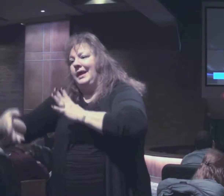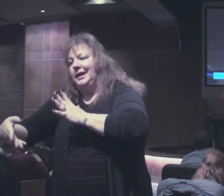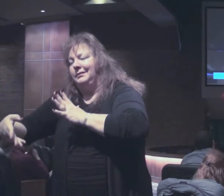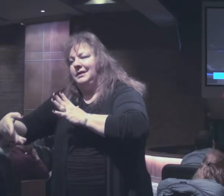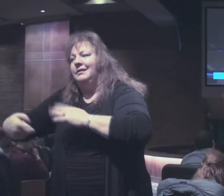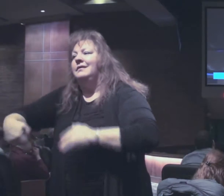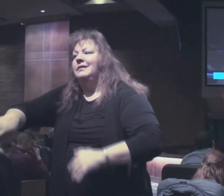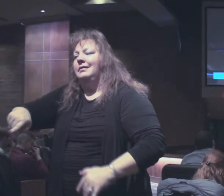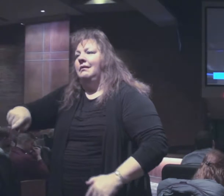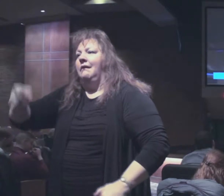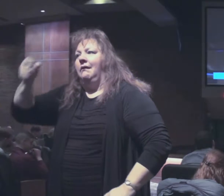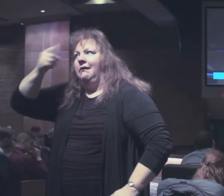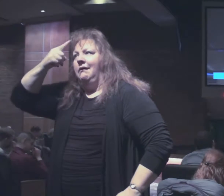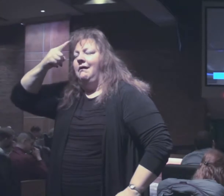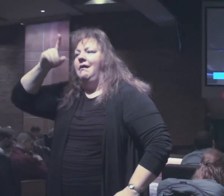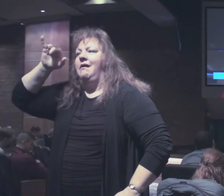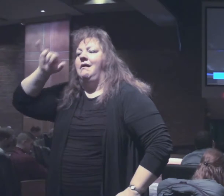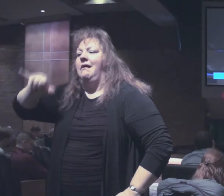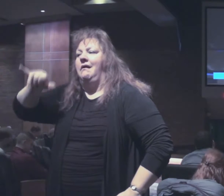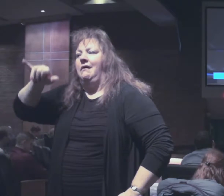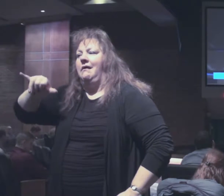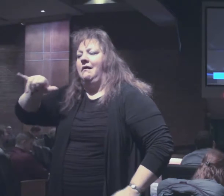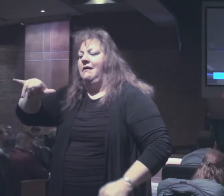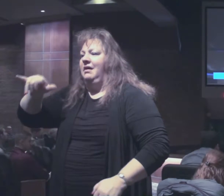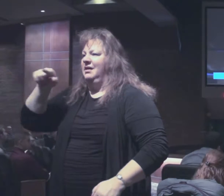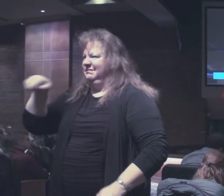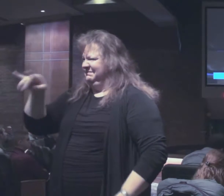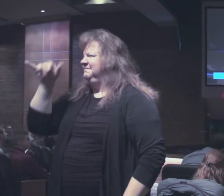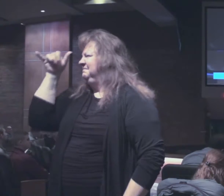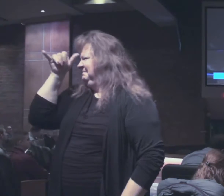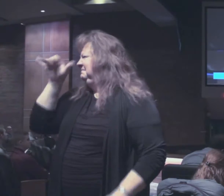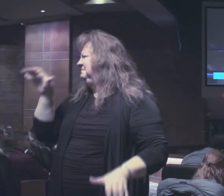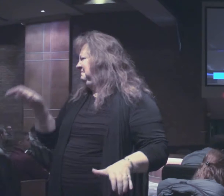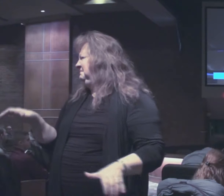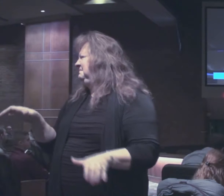brought to the place they recognize the foolishness